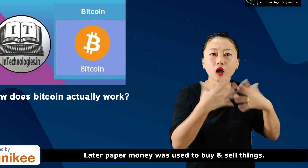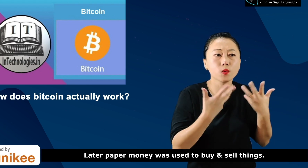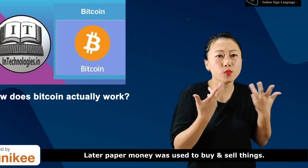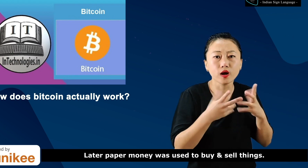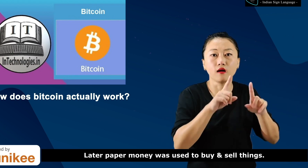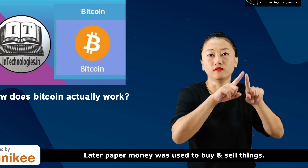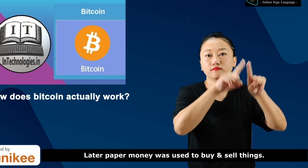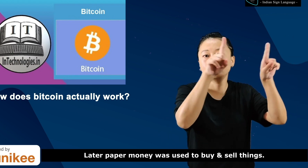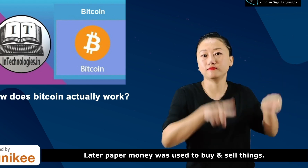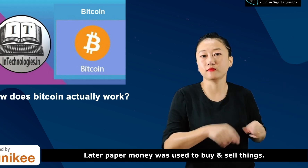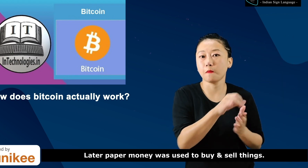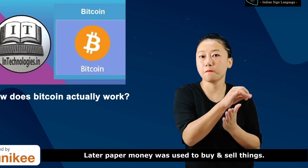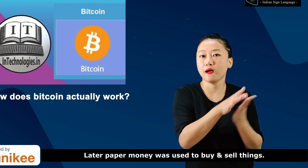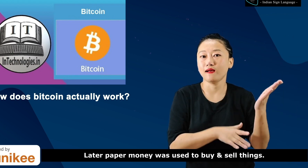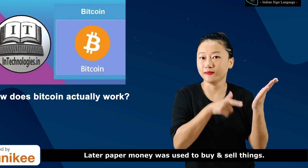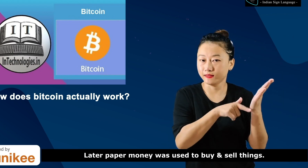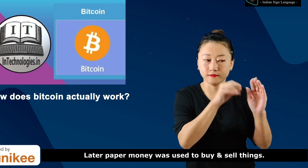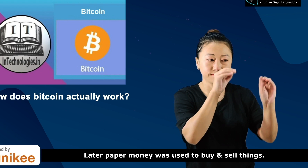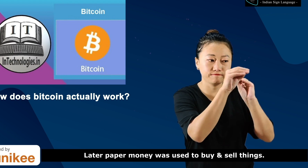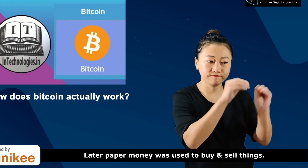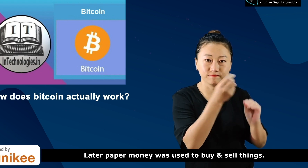Later paper money was used to buy and sell things